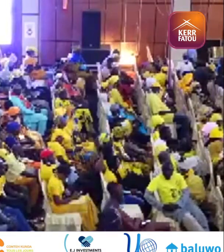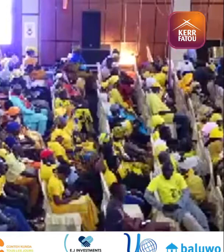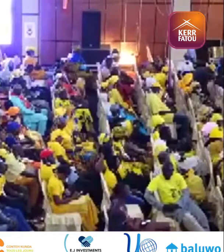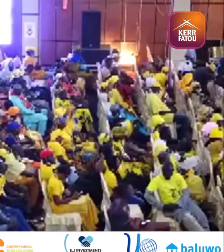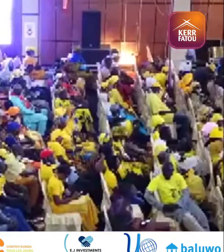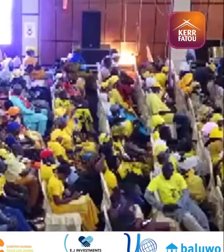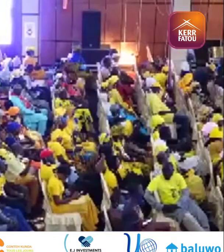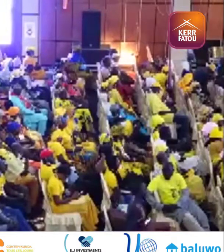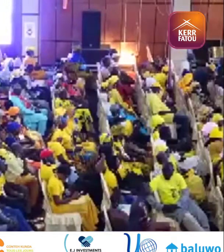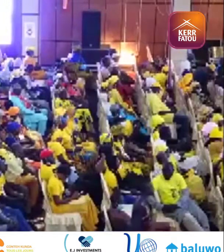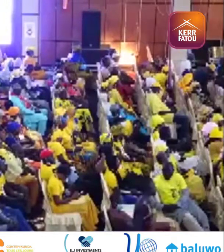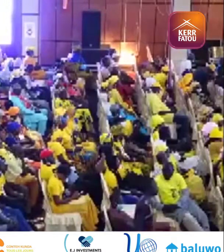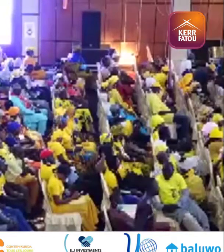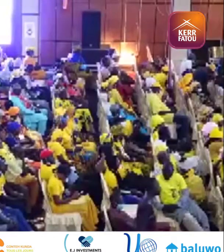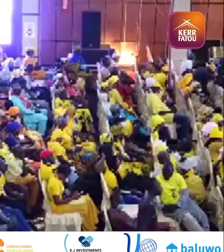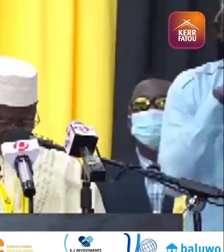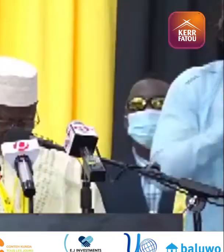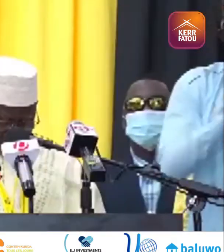In